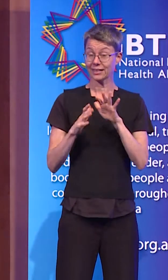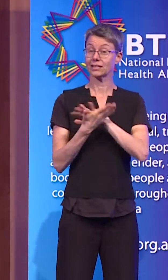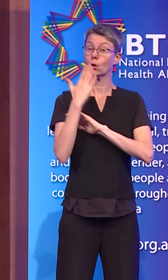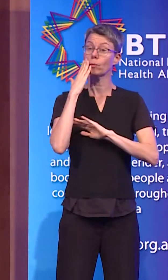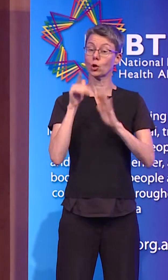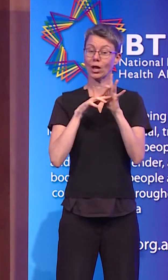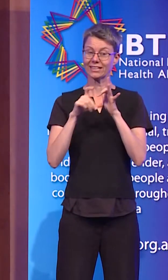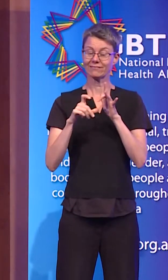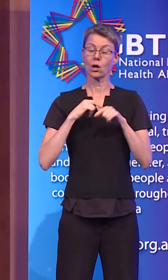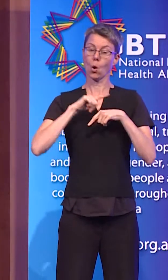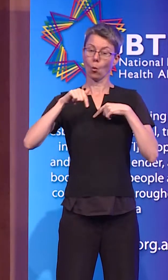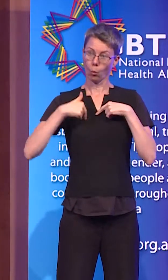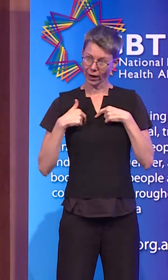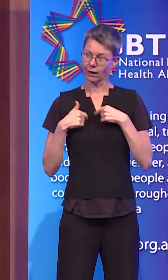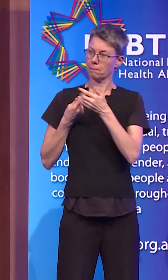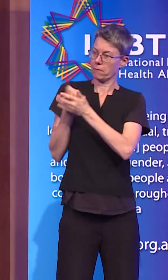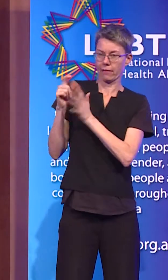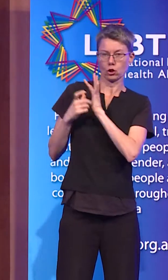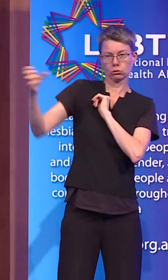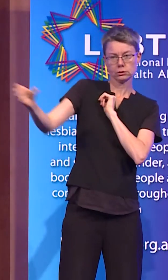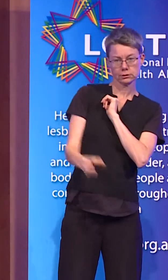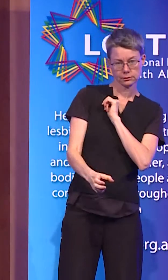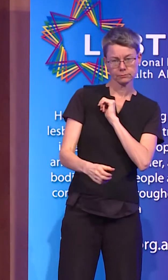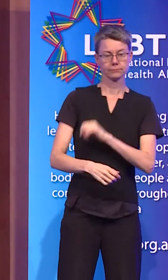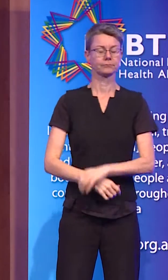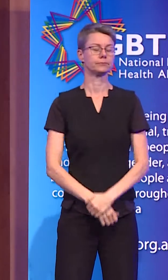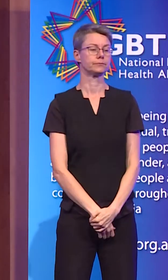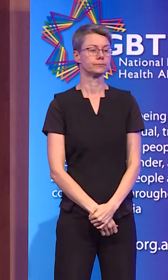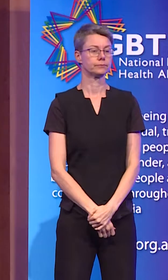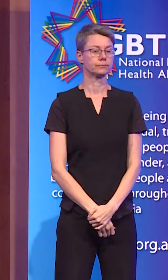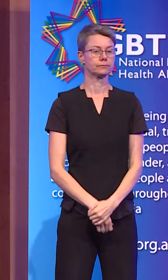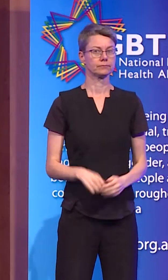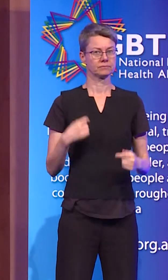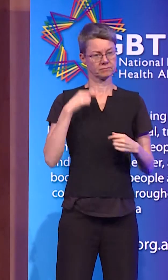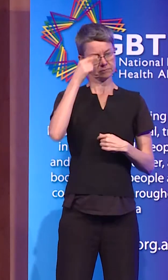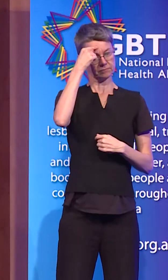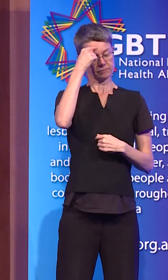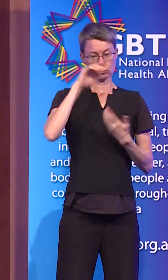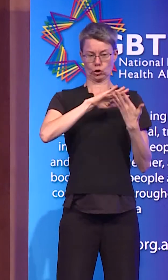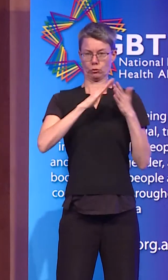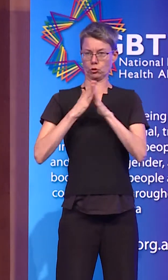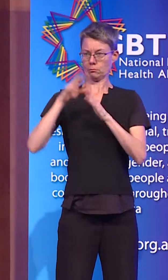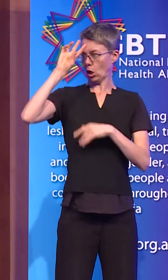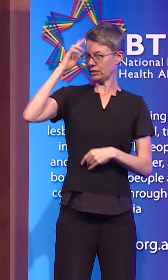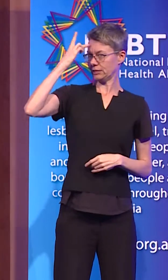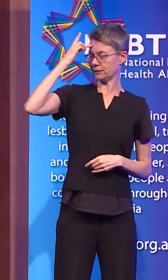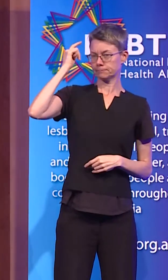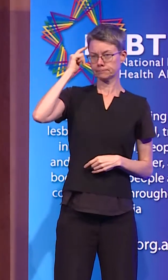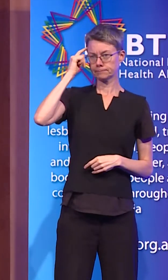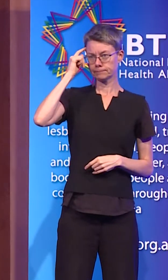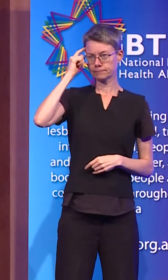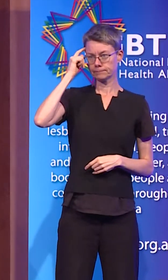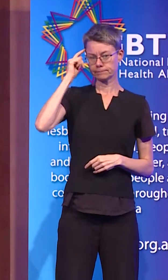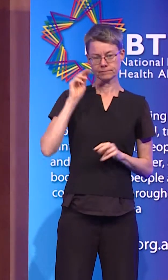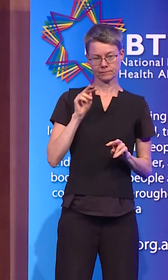collective, and we employed the doctors. I developed a keen sense of community politics, and I saw